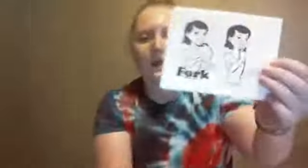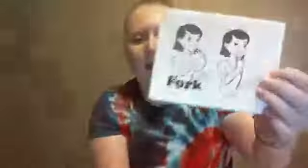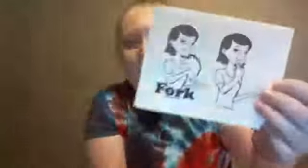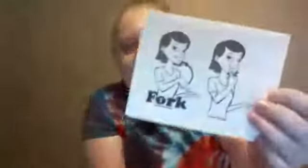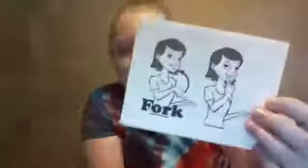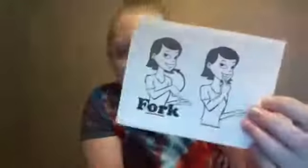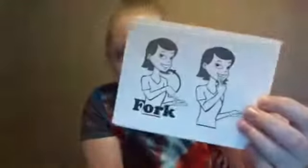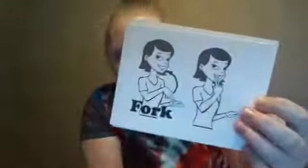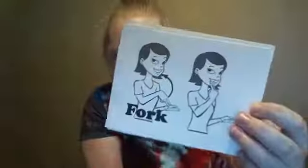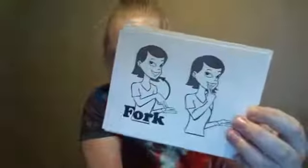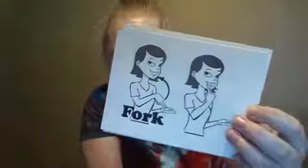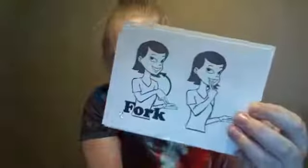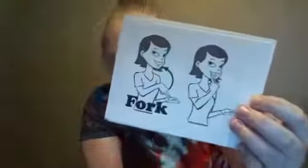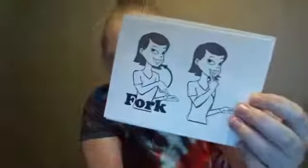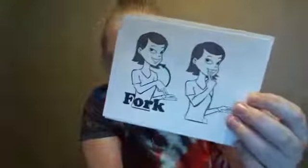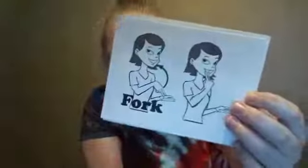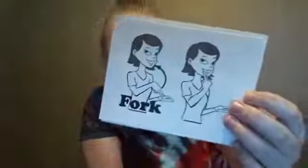Our next sign is fork.